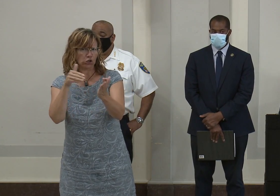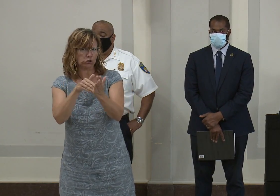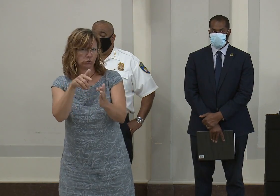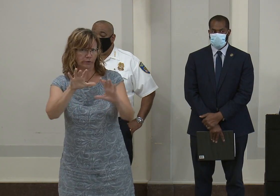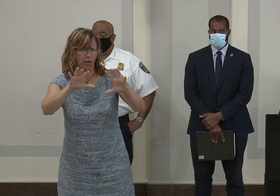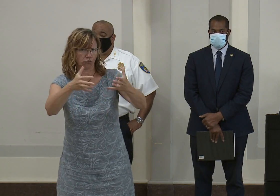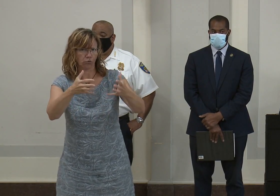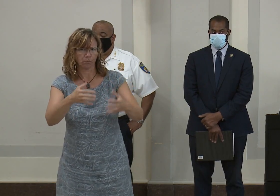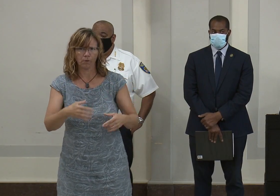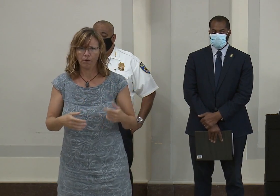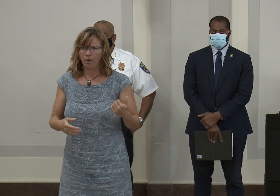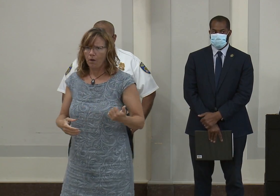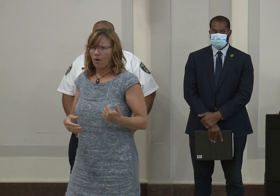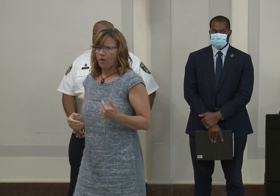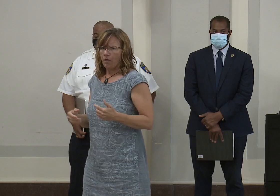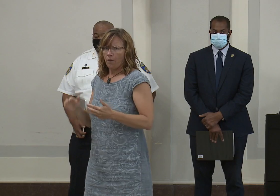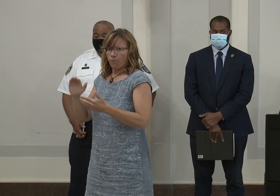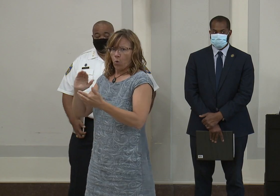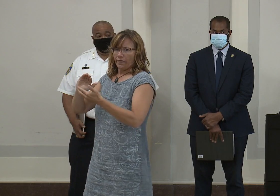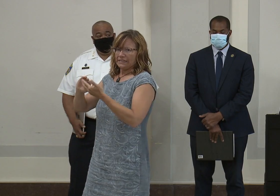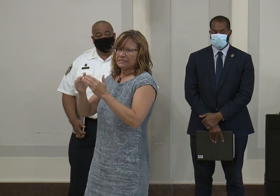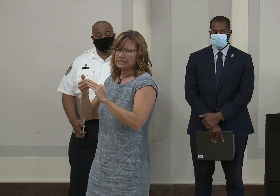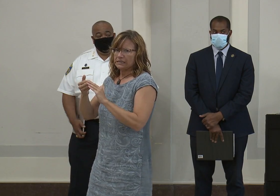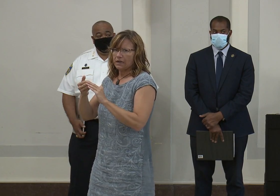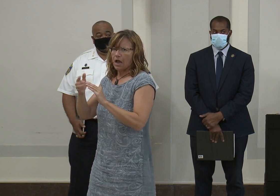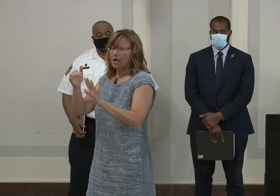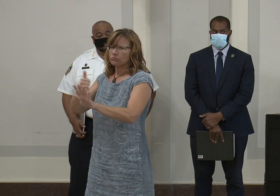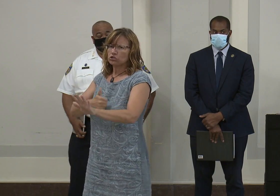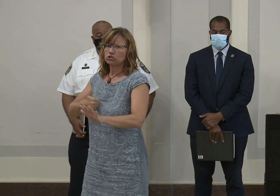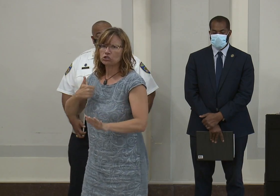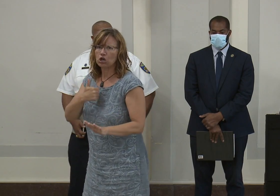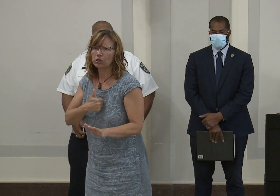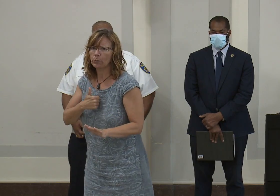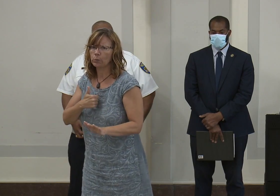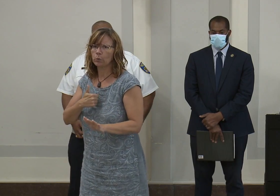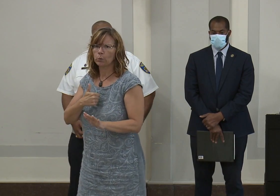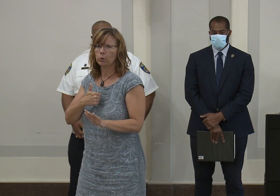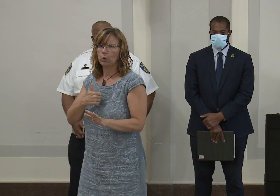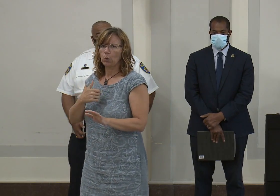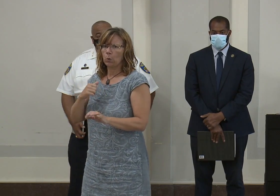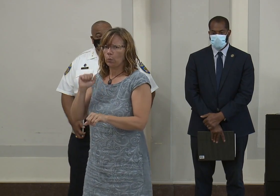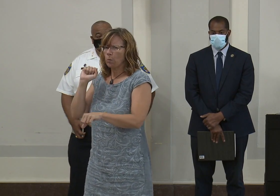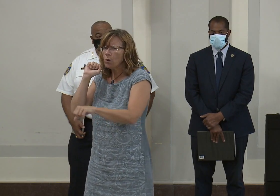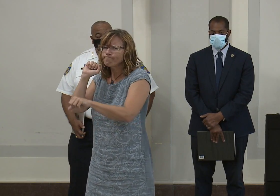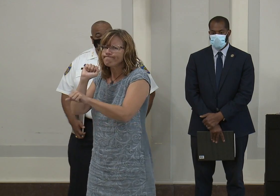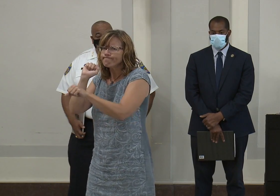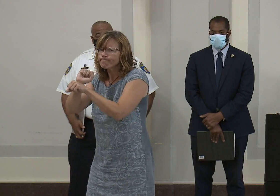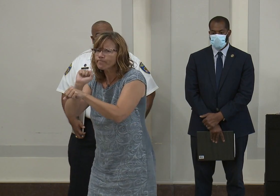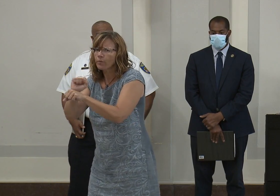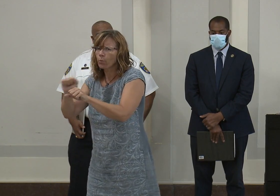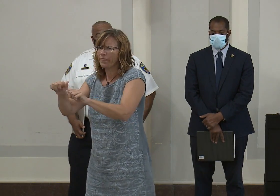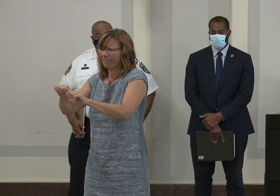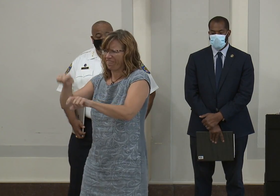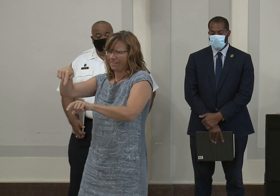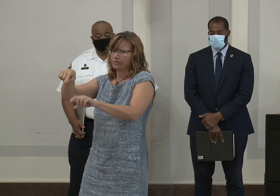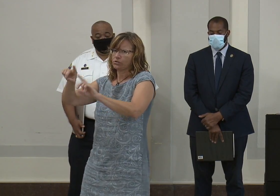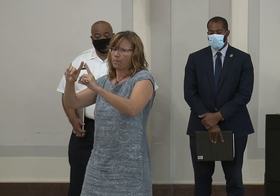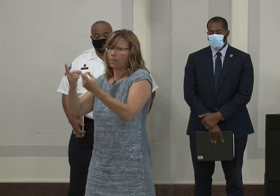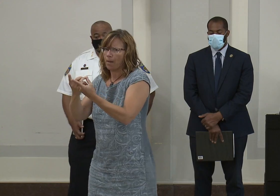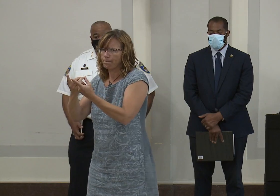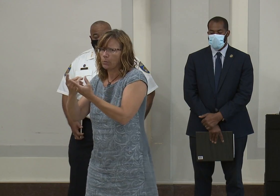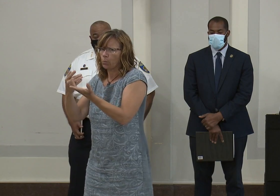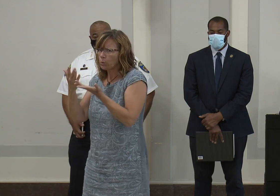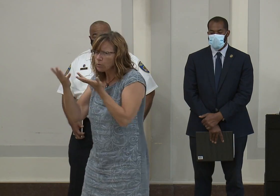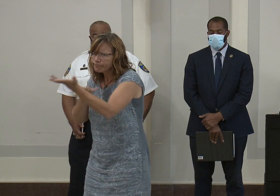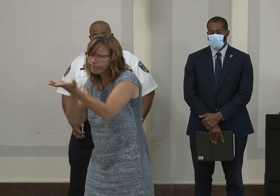deeply apologize, and what we're going to make sure is that we're working with this commissioner and this department, working with our partners in the council and at the state